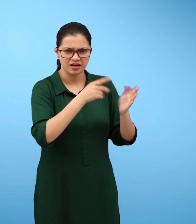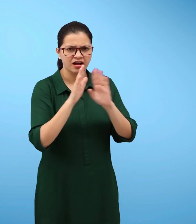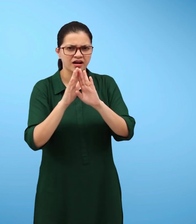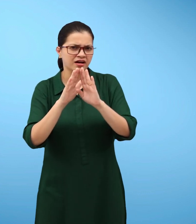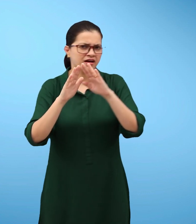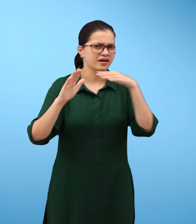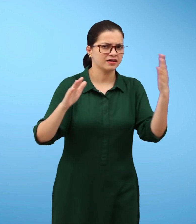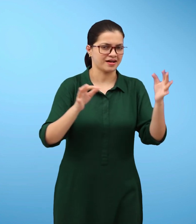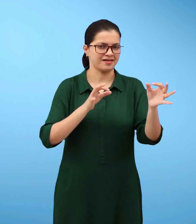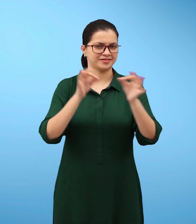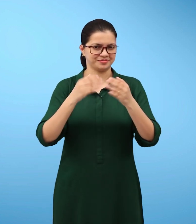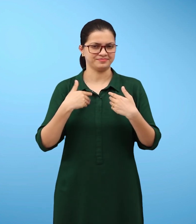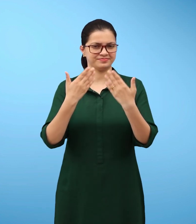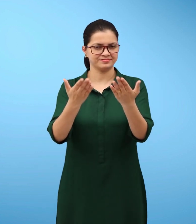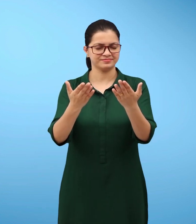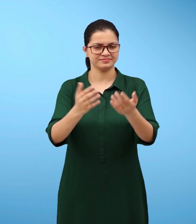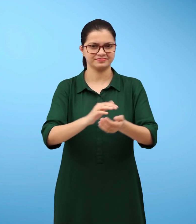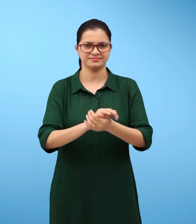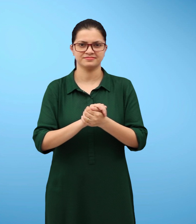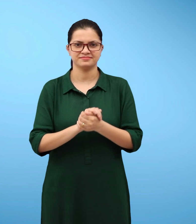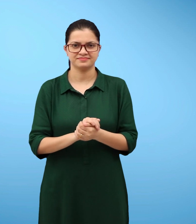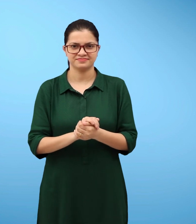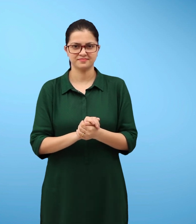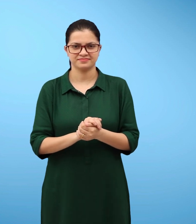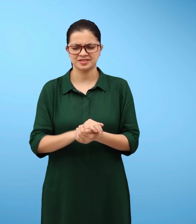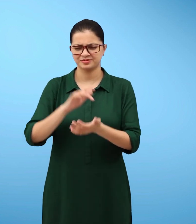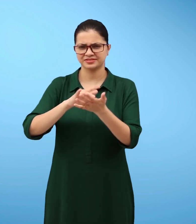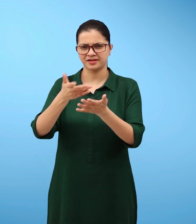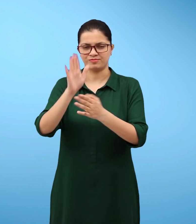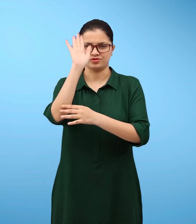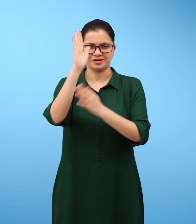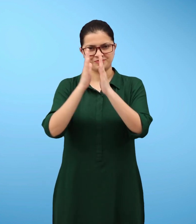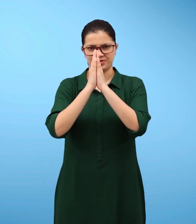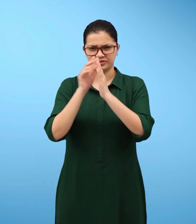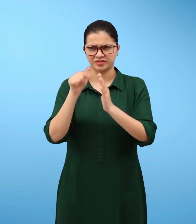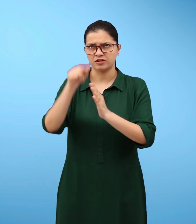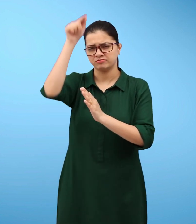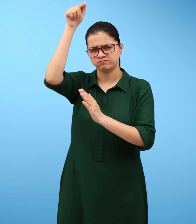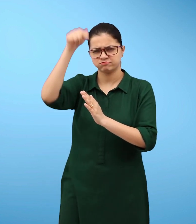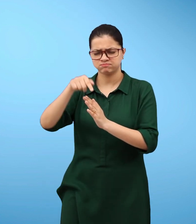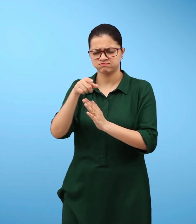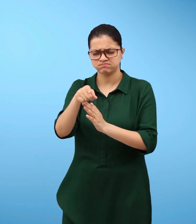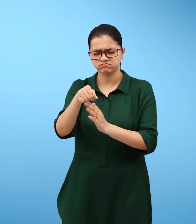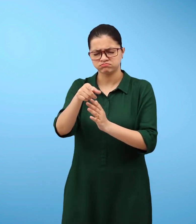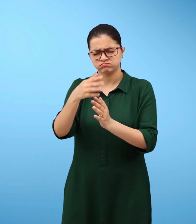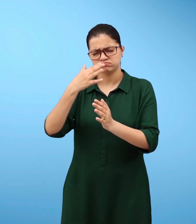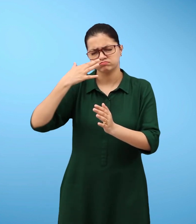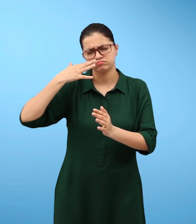Garbhagrihi. Pradakshina Path, place where